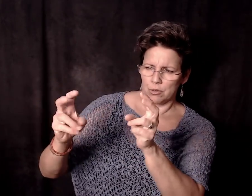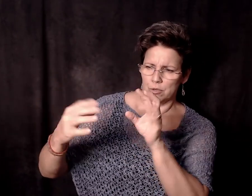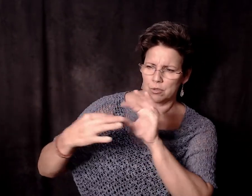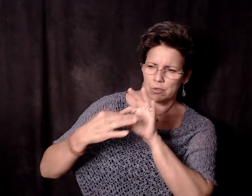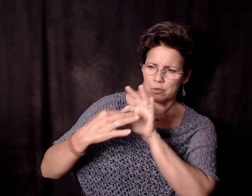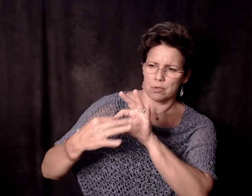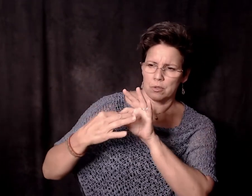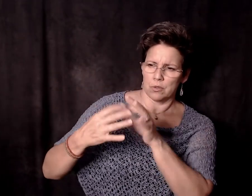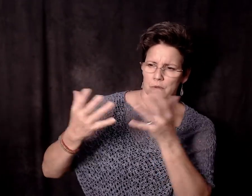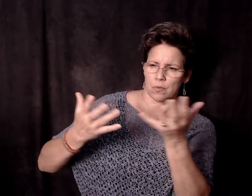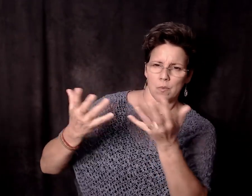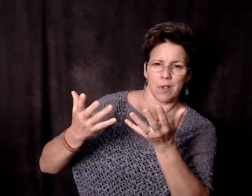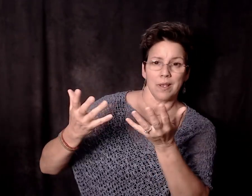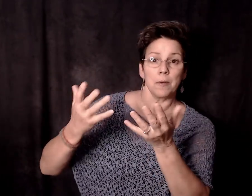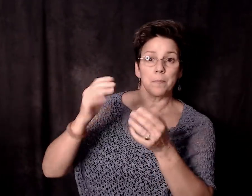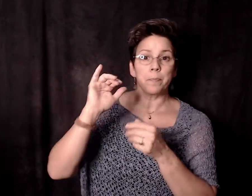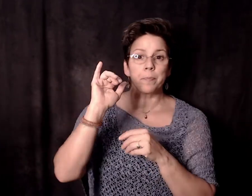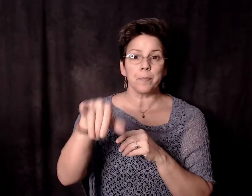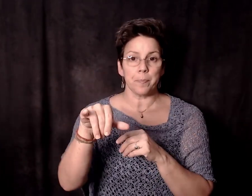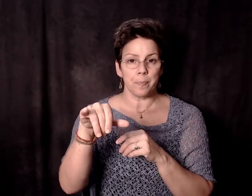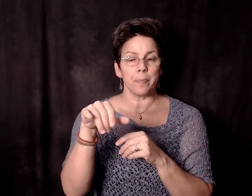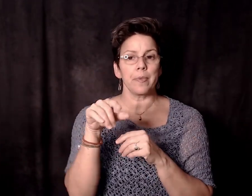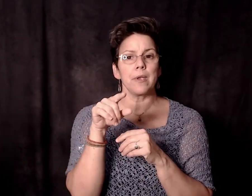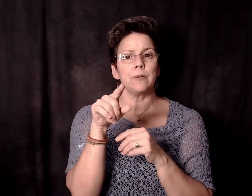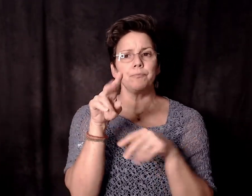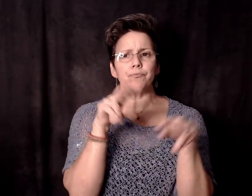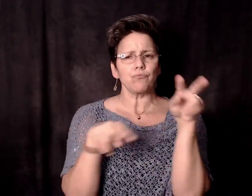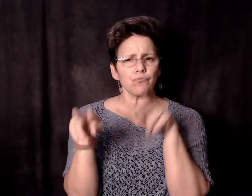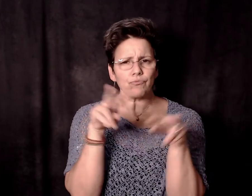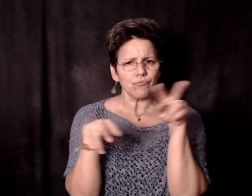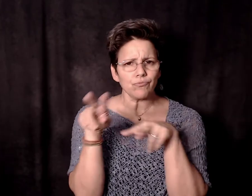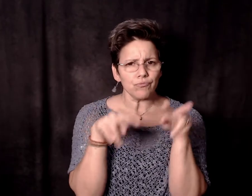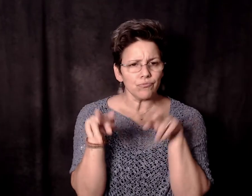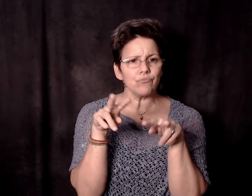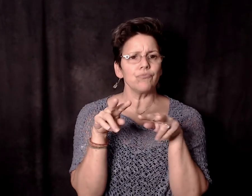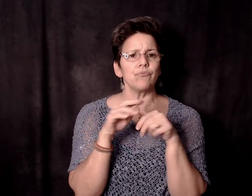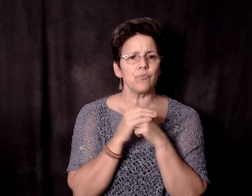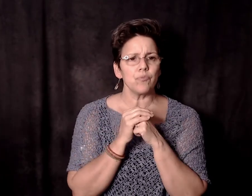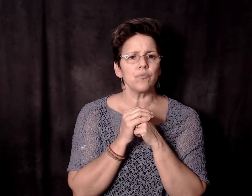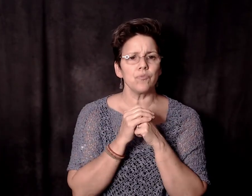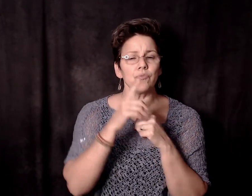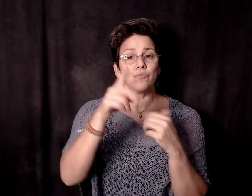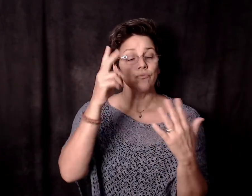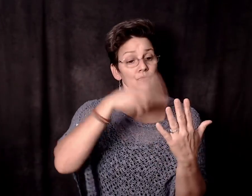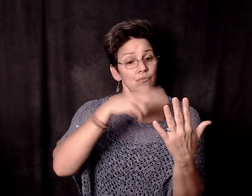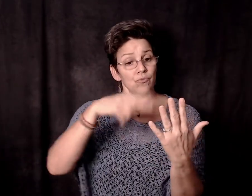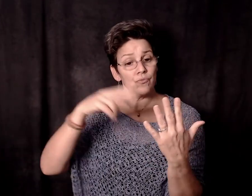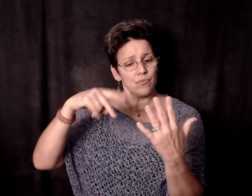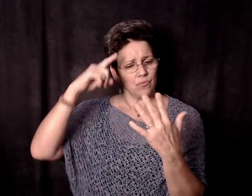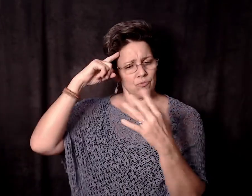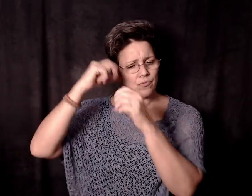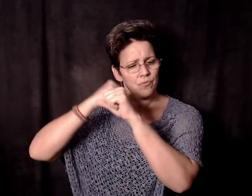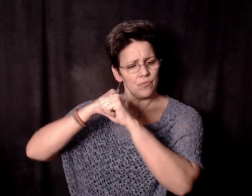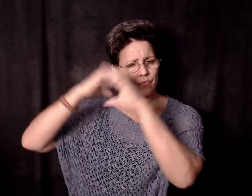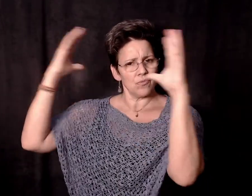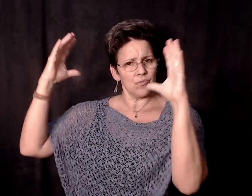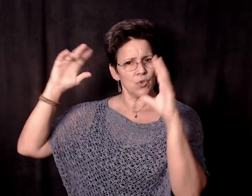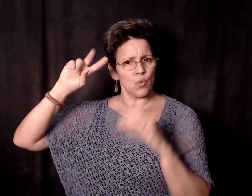Let me say this. I've watched that video many, many, many, many times, and I'm just going to say as nice as possible. You hurt completely bad